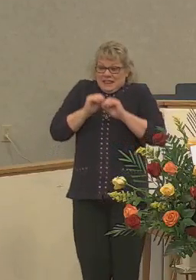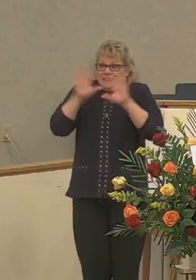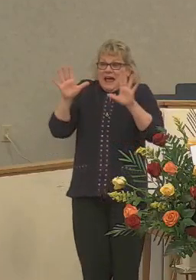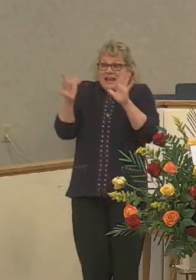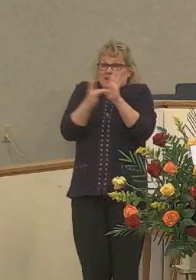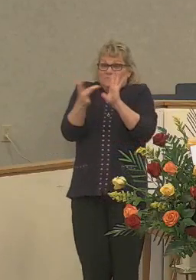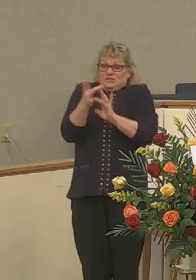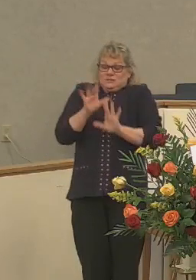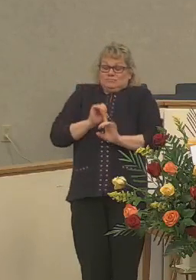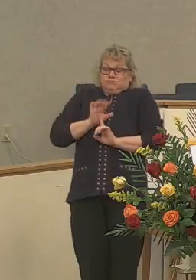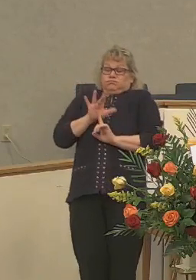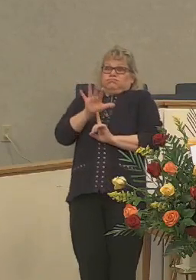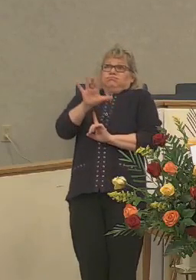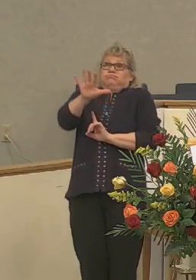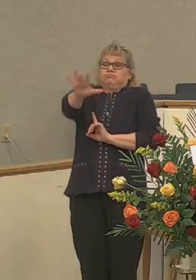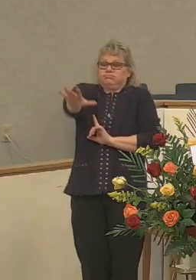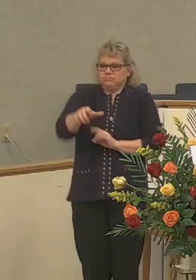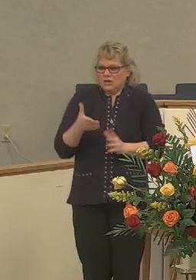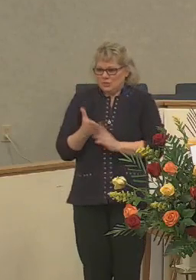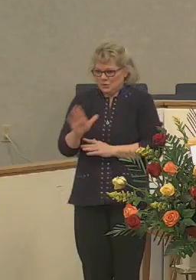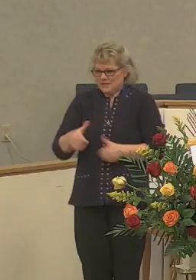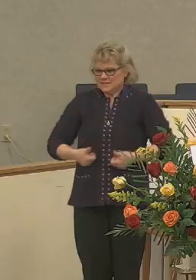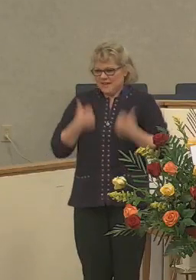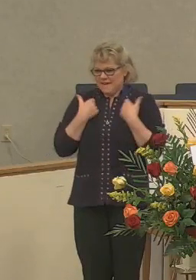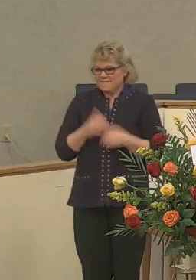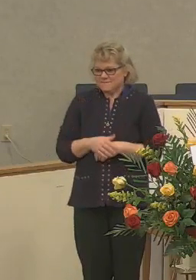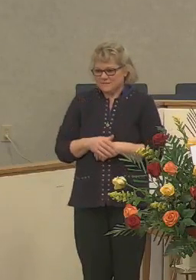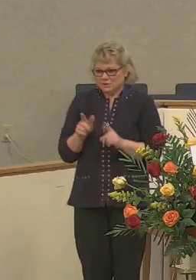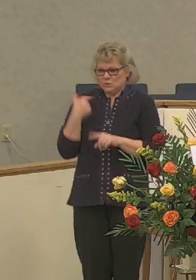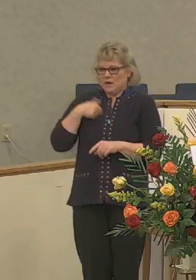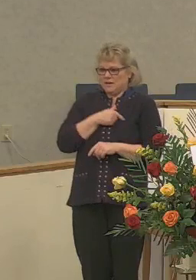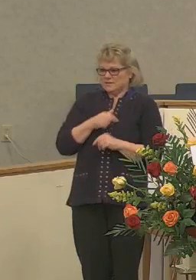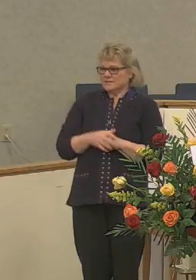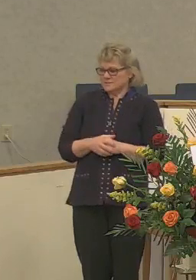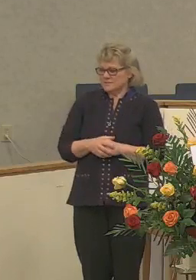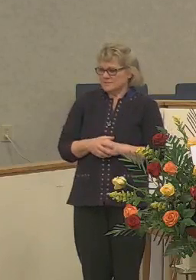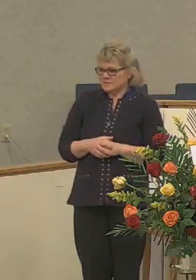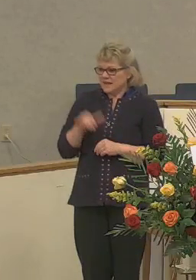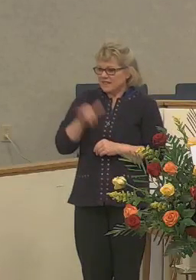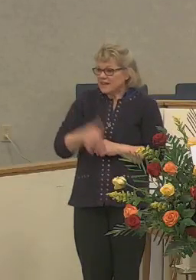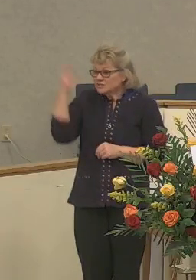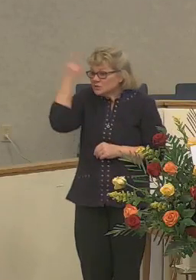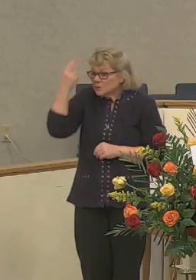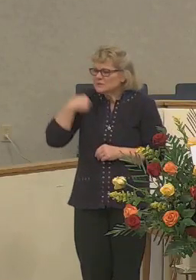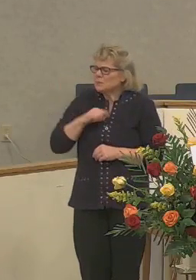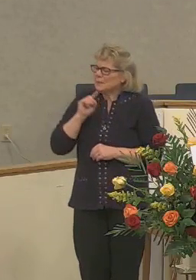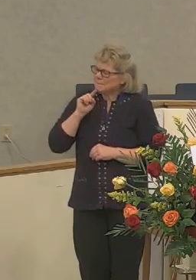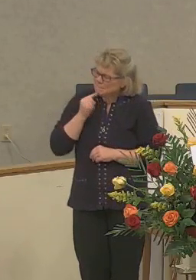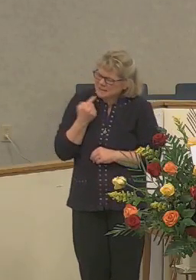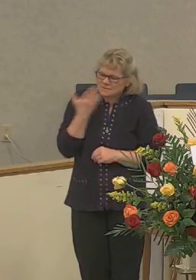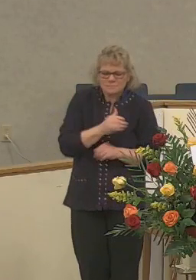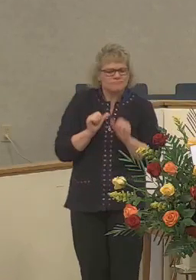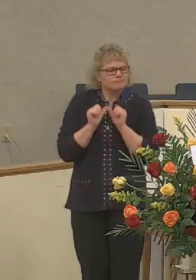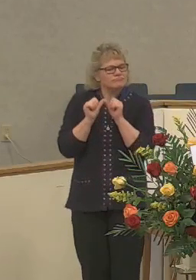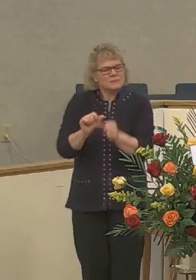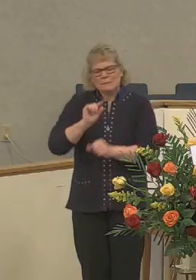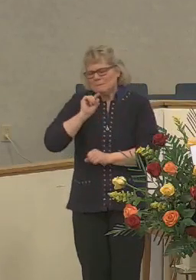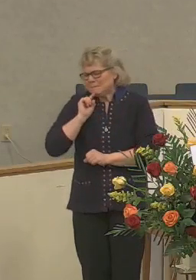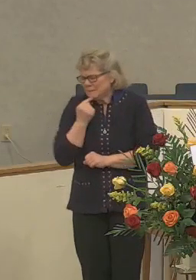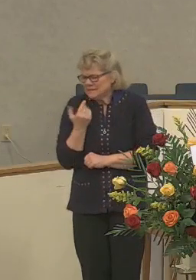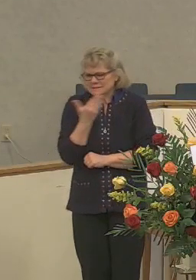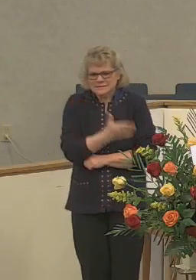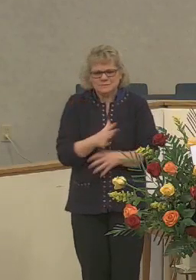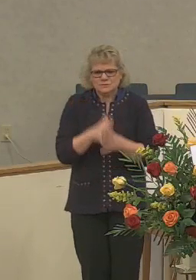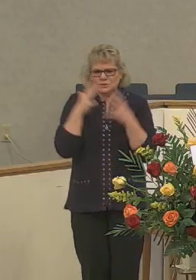Christ shone through him unto us. And that's one of the reasons we miss him. And we will continue to miss